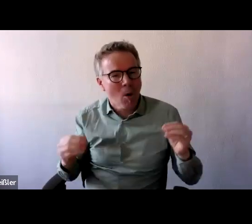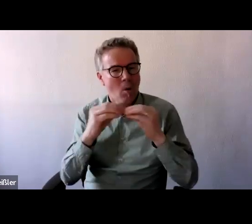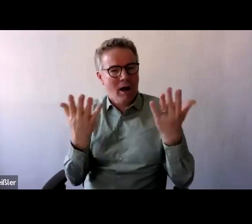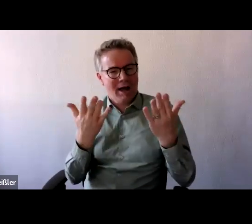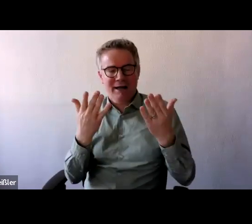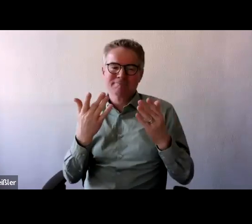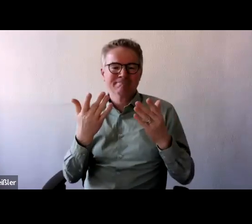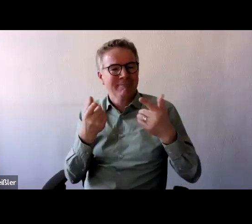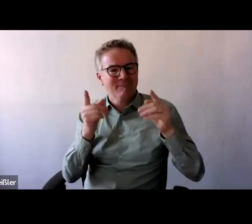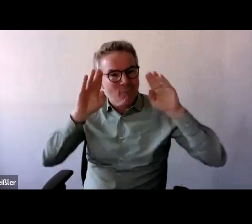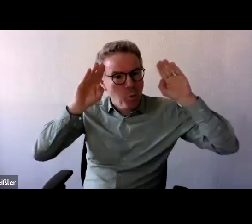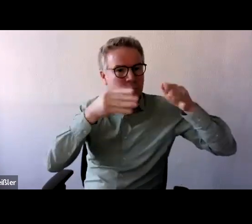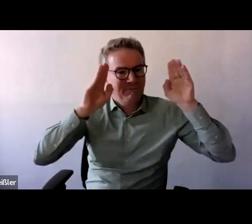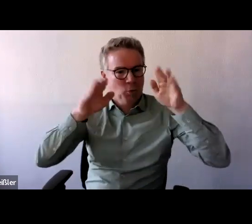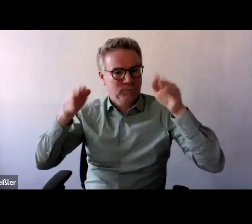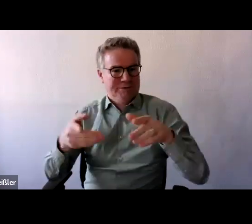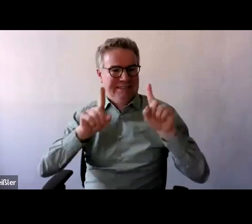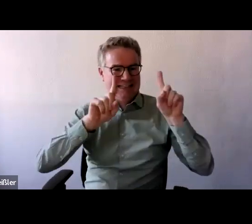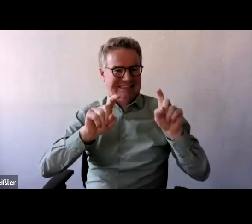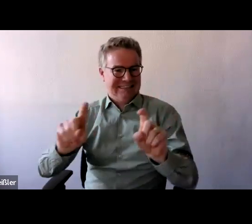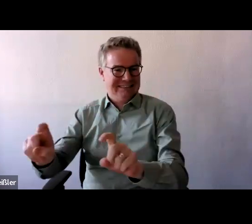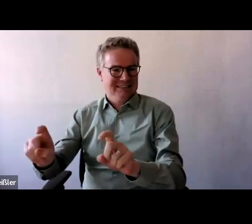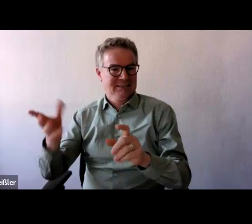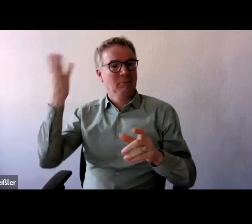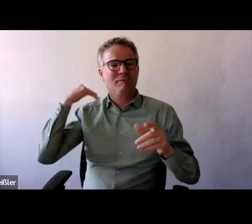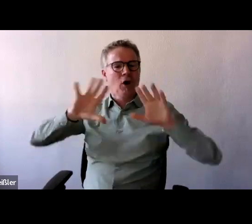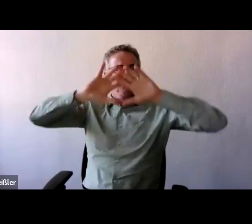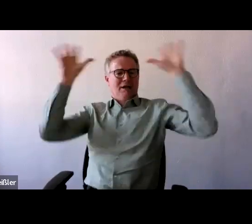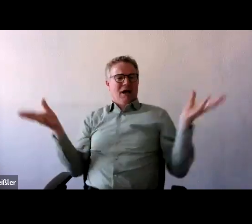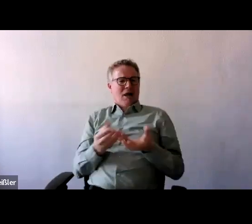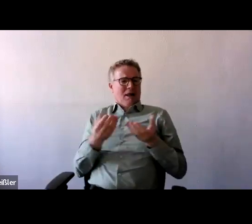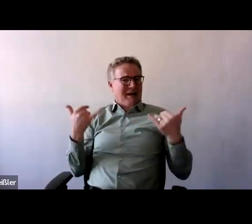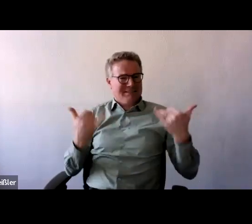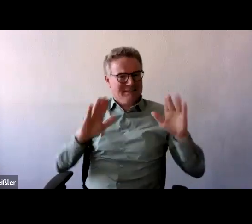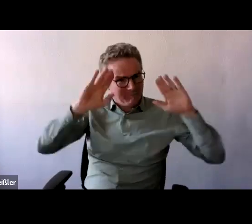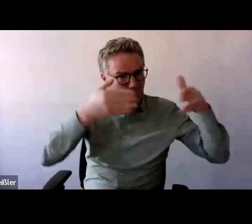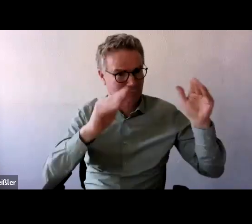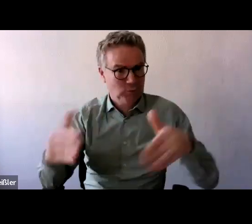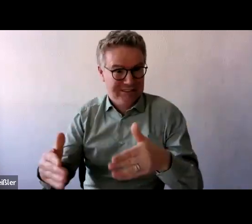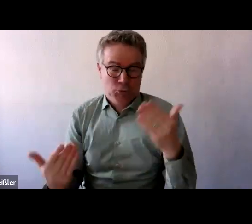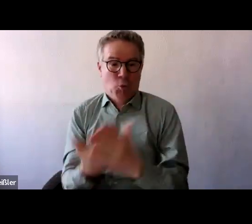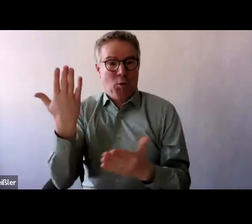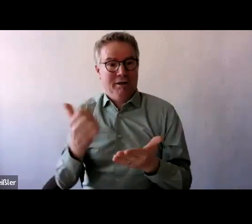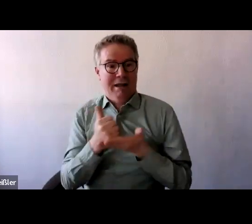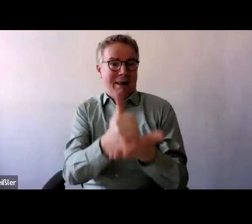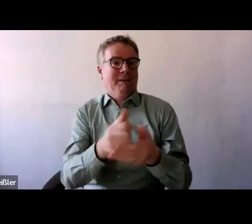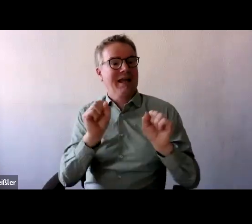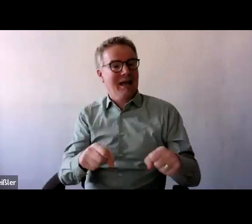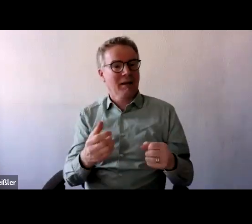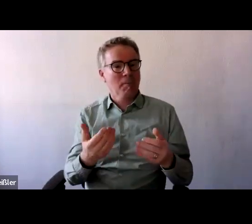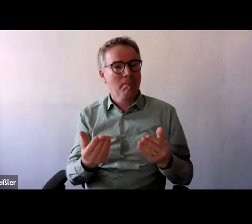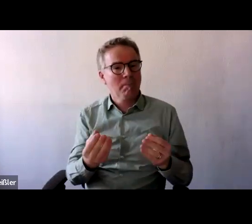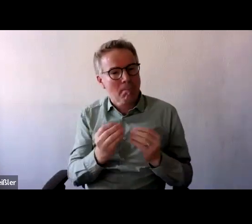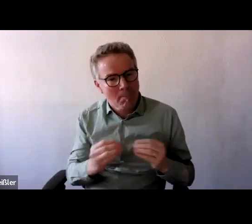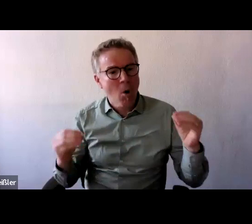Now, having a rating manual is allowing us to become more focused with our assessments, but we've only up until now been able to look at